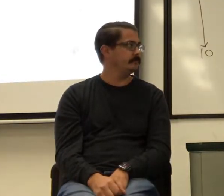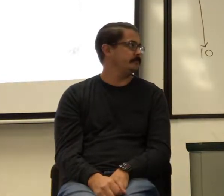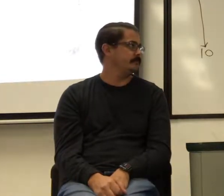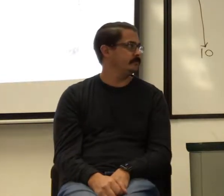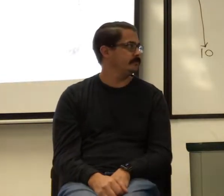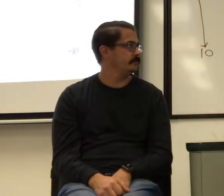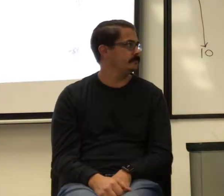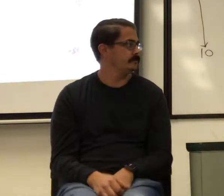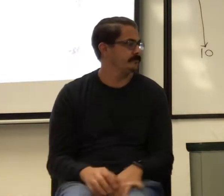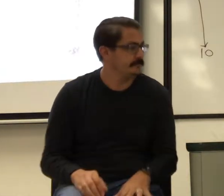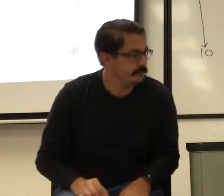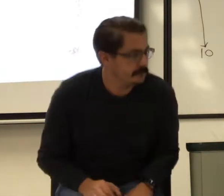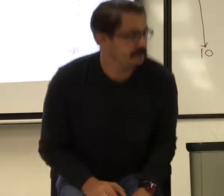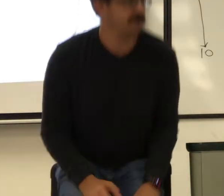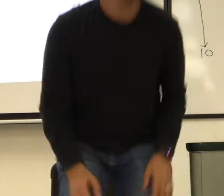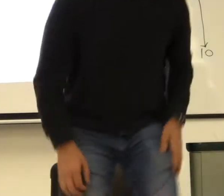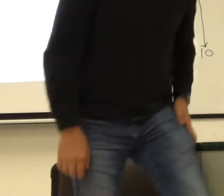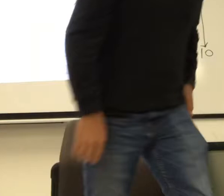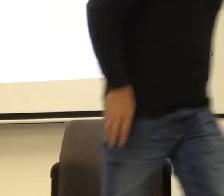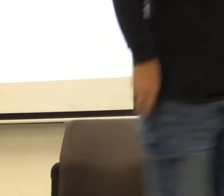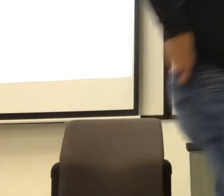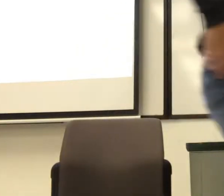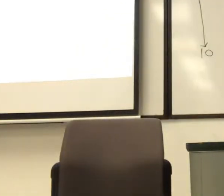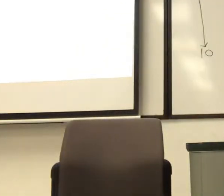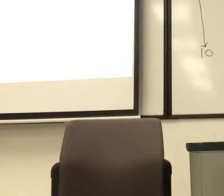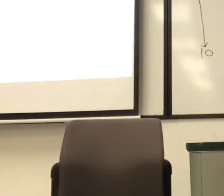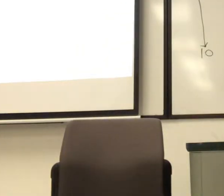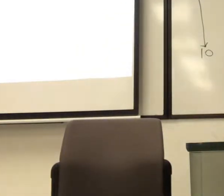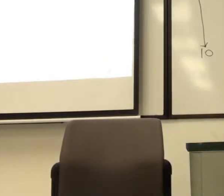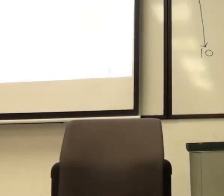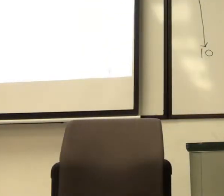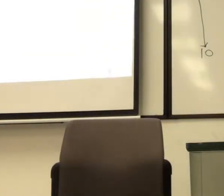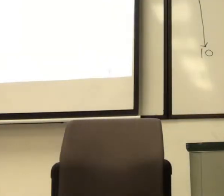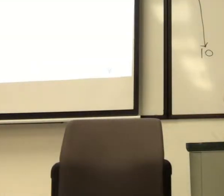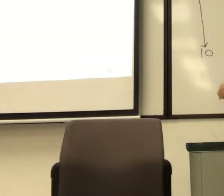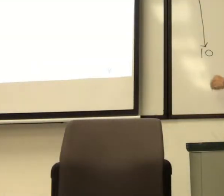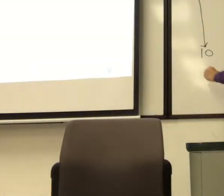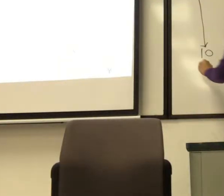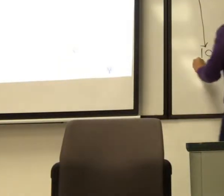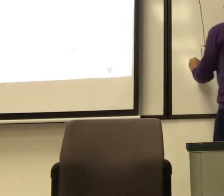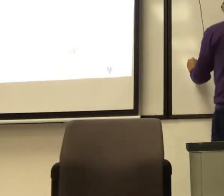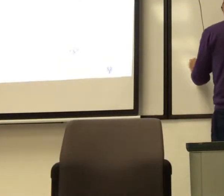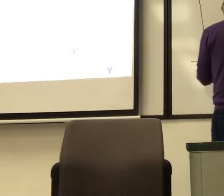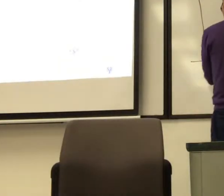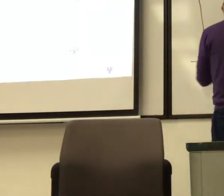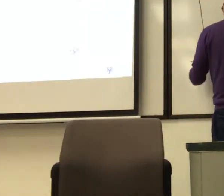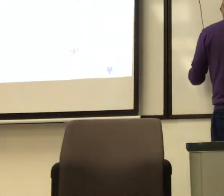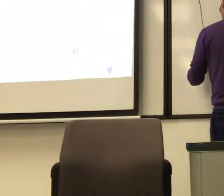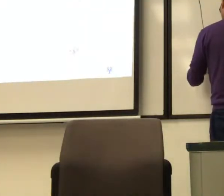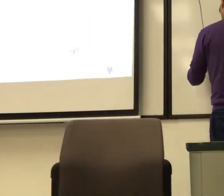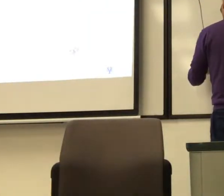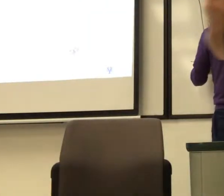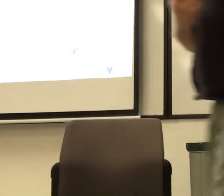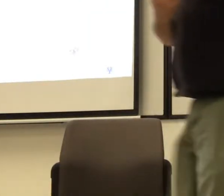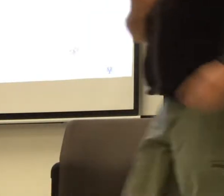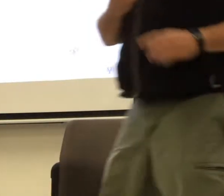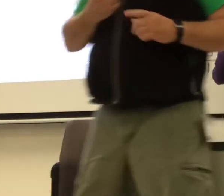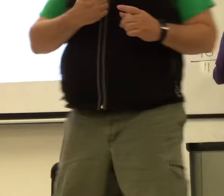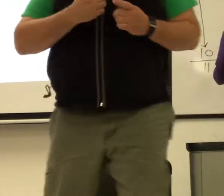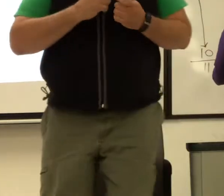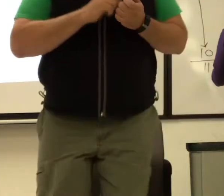But around 10 to 11, it changes from bronchi to bronchiole.